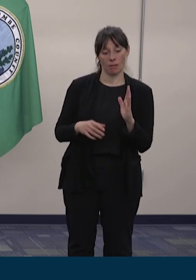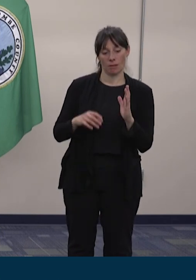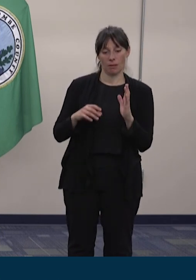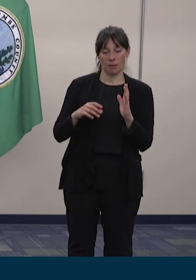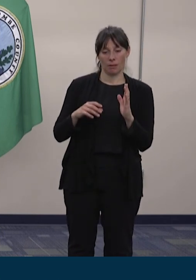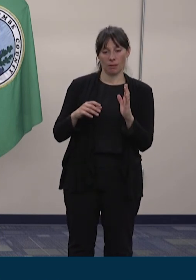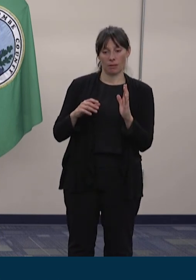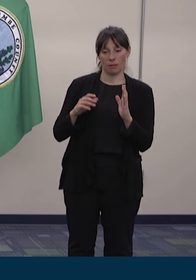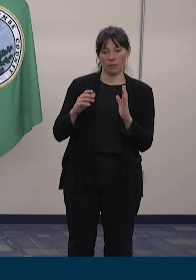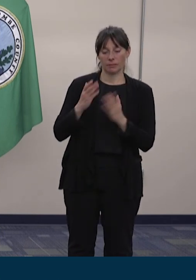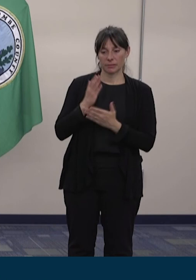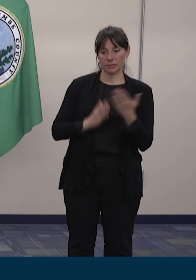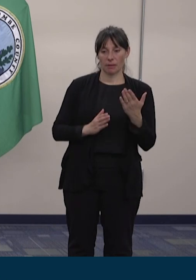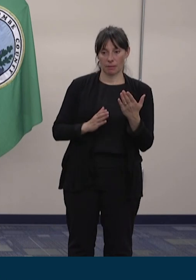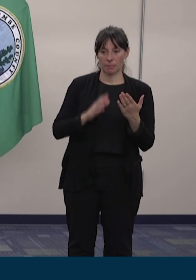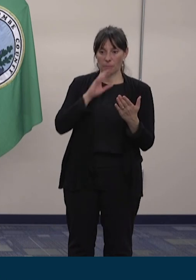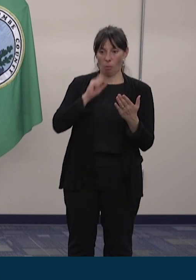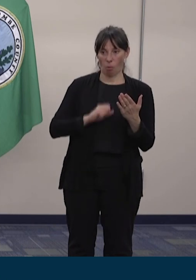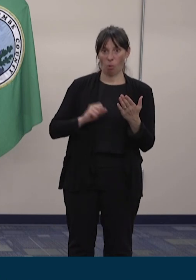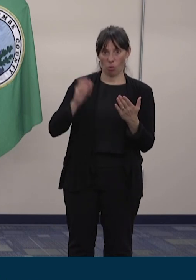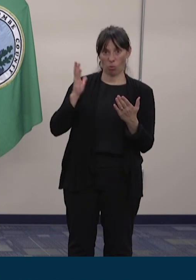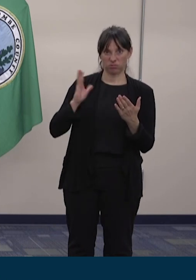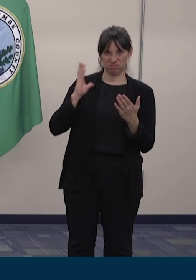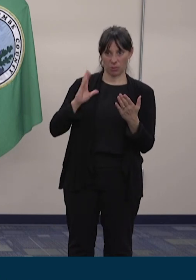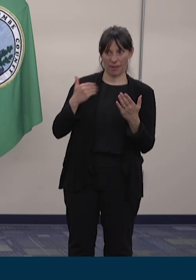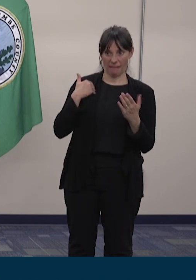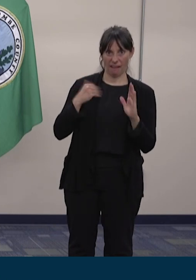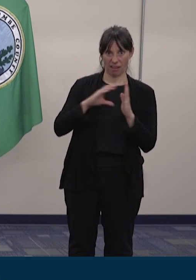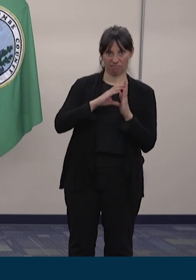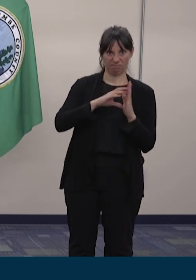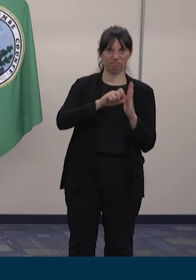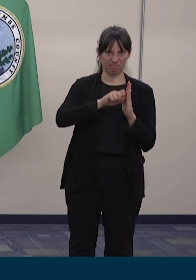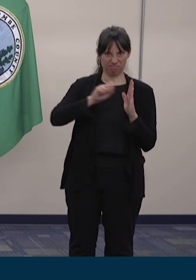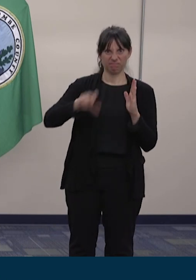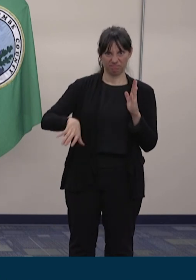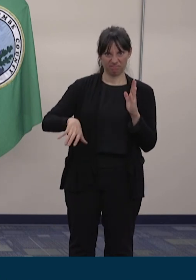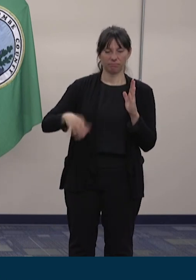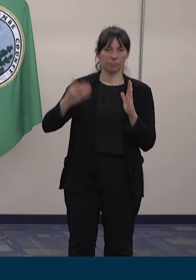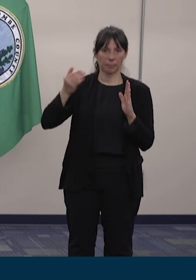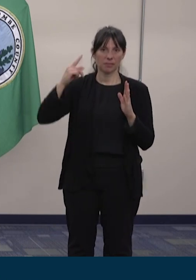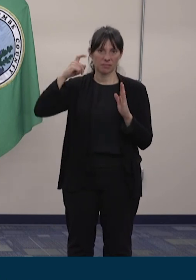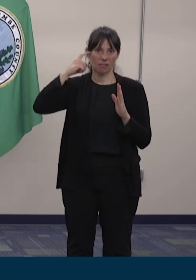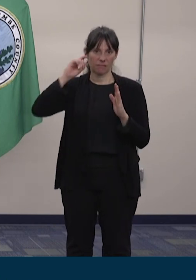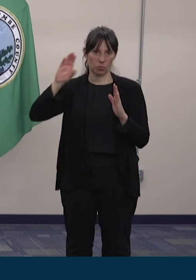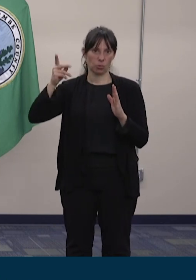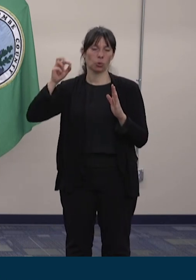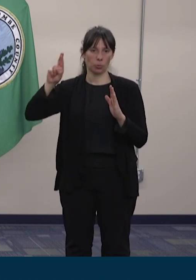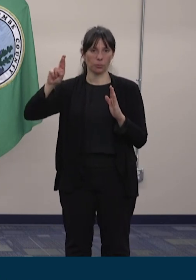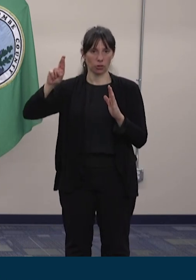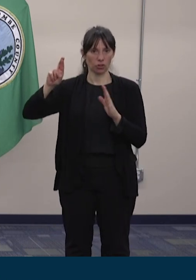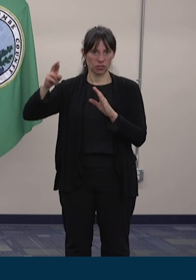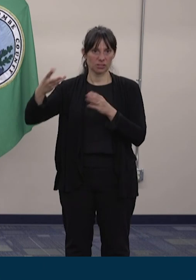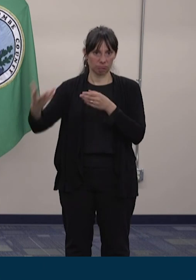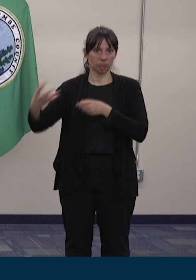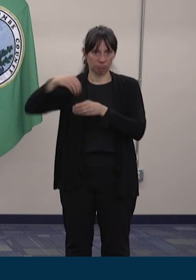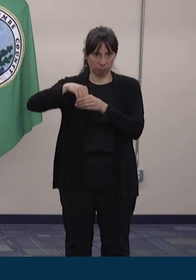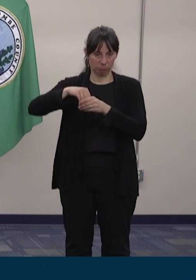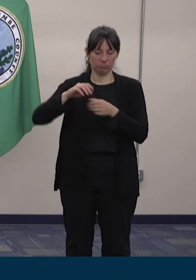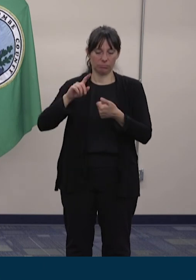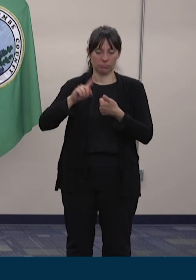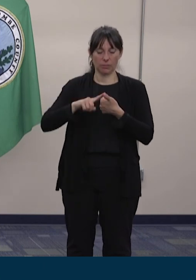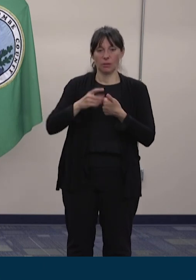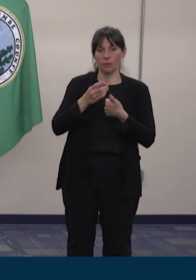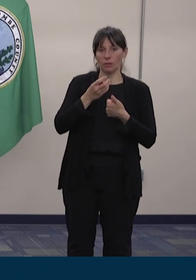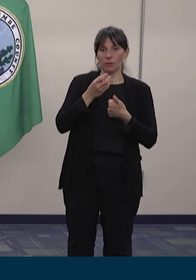or addressed también by aborda one of Governor Cooper's executive orders, las órdenes ejecutivas del namely Dr. Cooper, guidance for grocers and